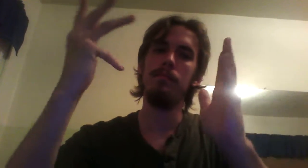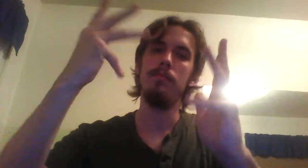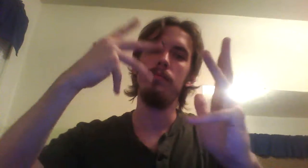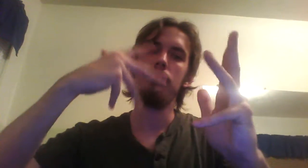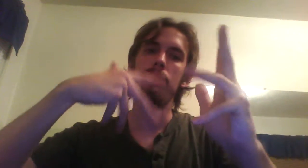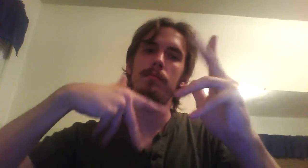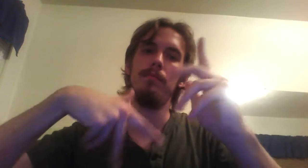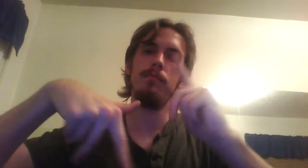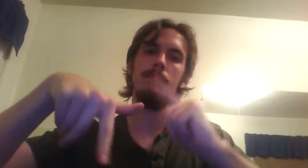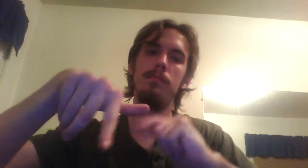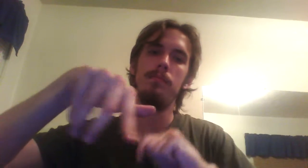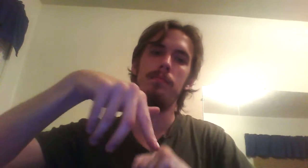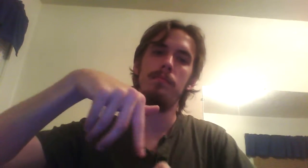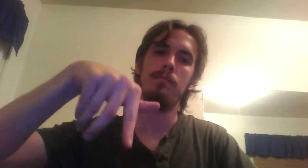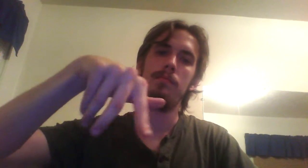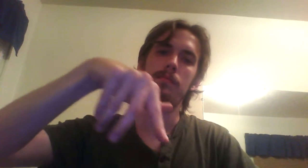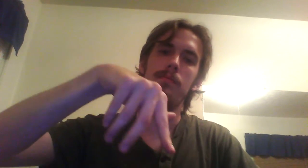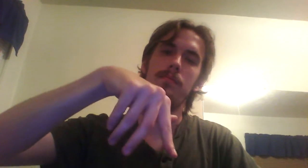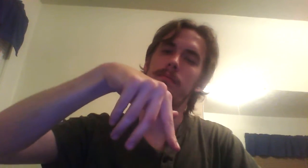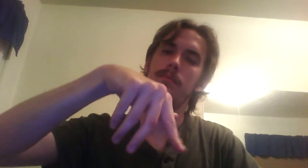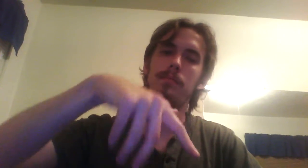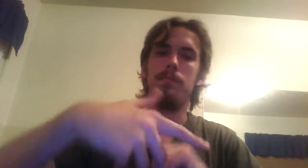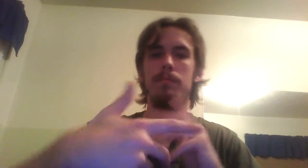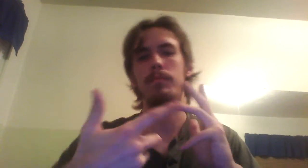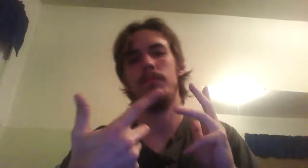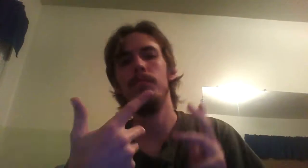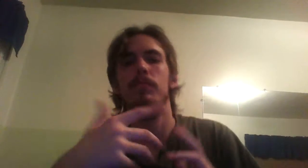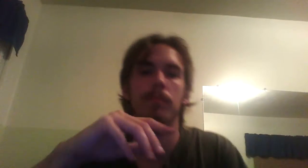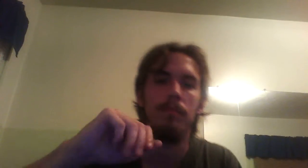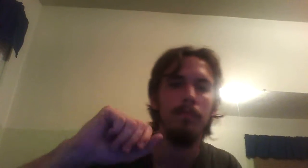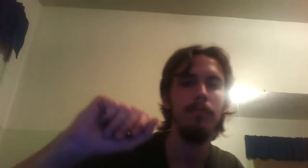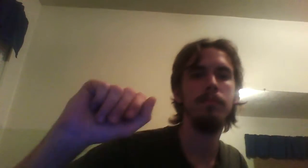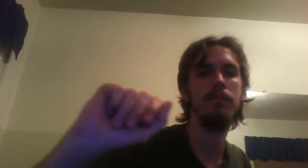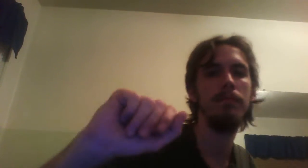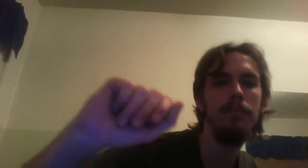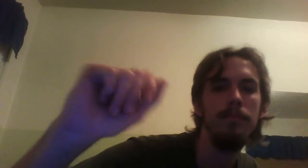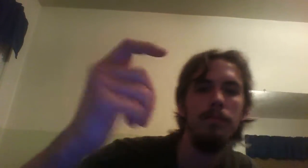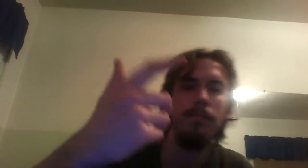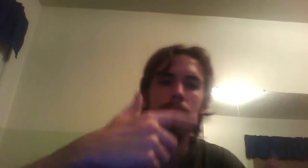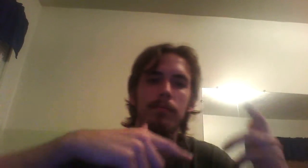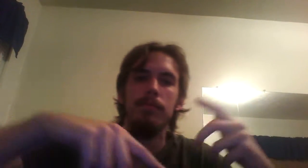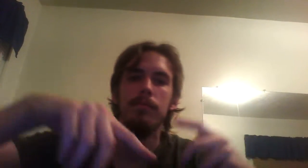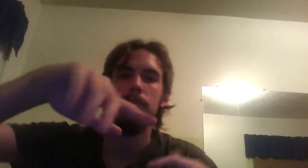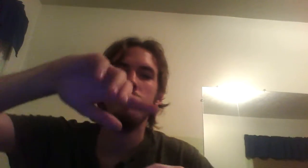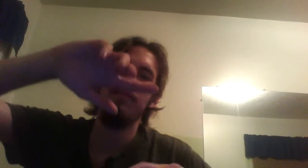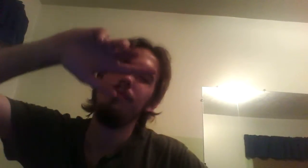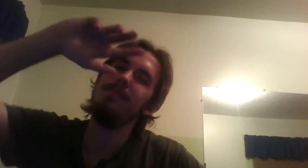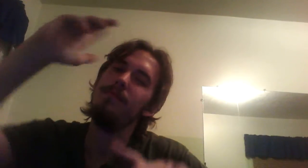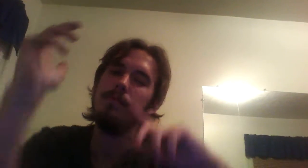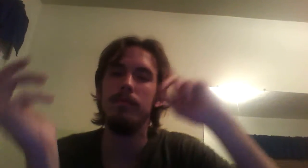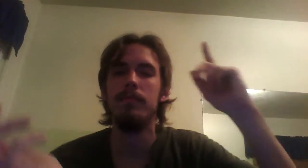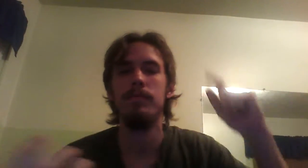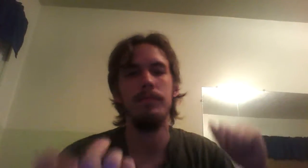Oh, oh, be ready now, ready now Let your night in the beat Yo what's up, let me wait